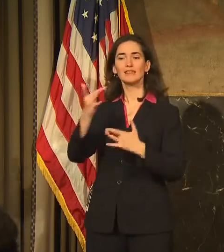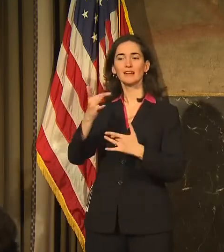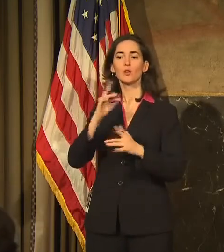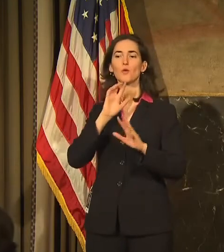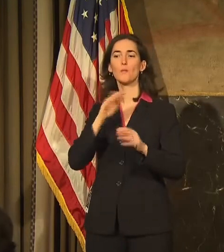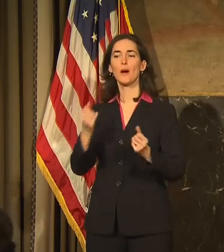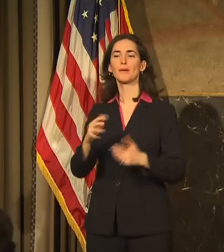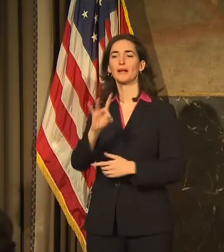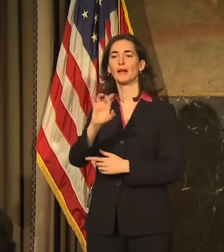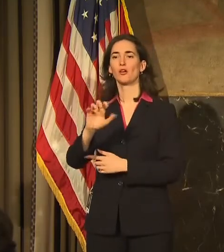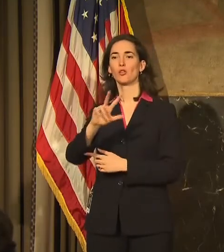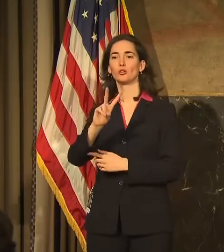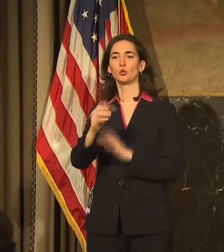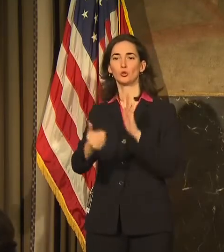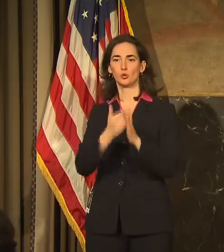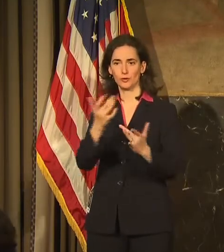on